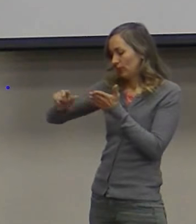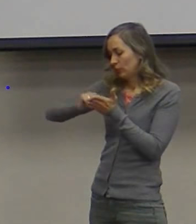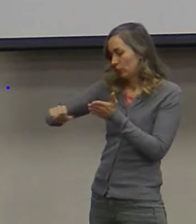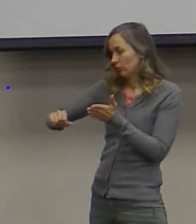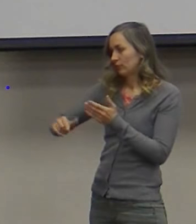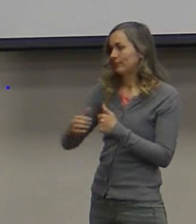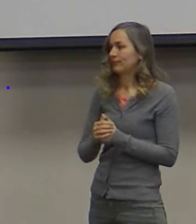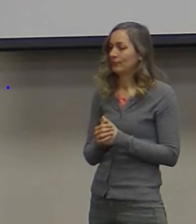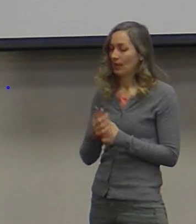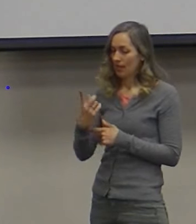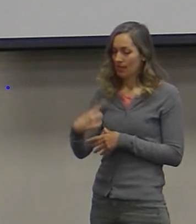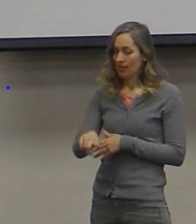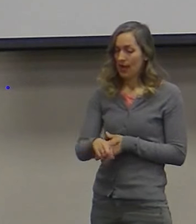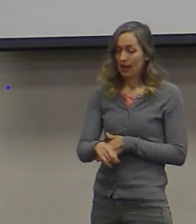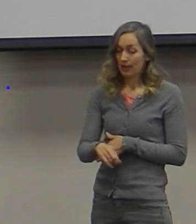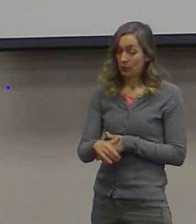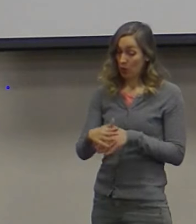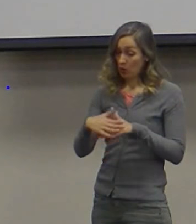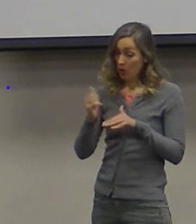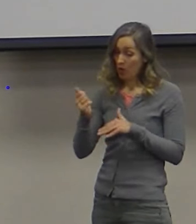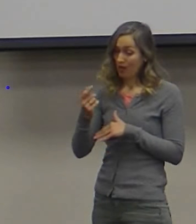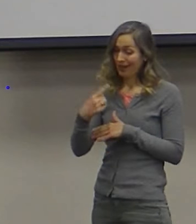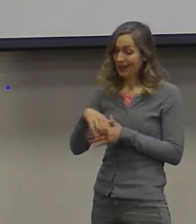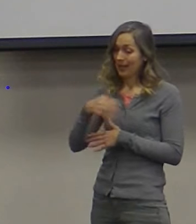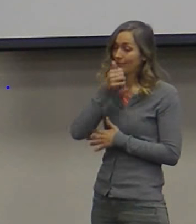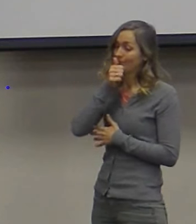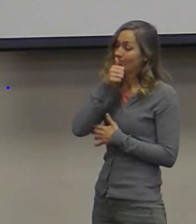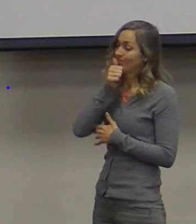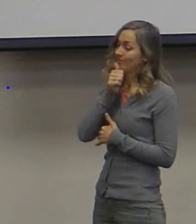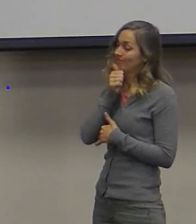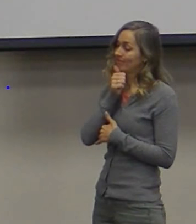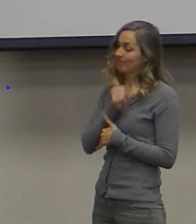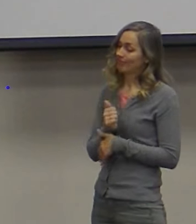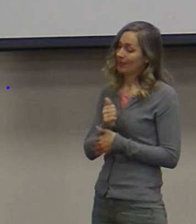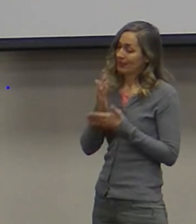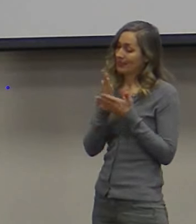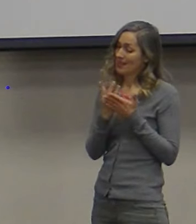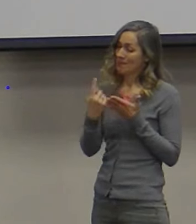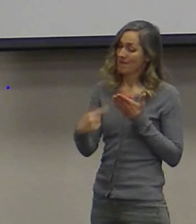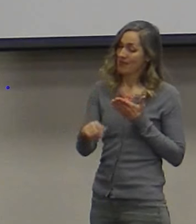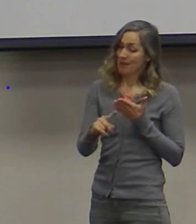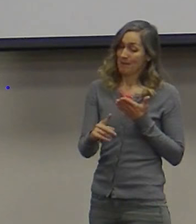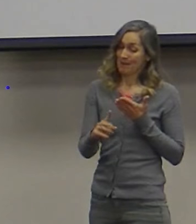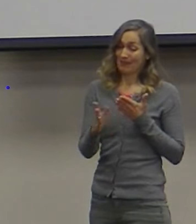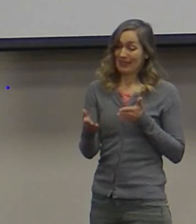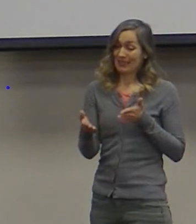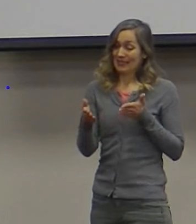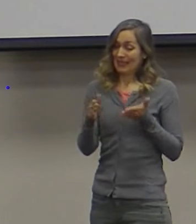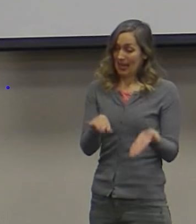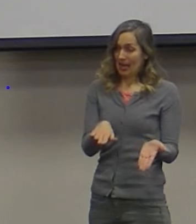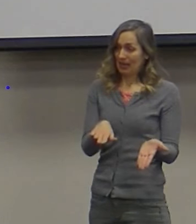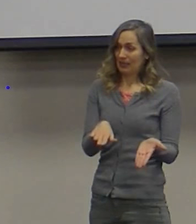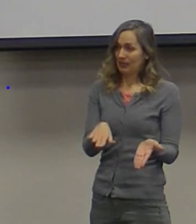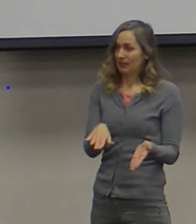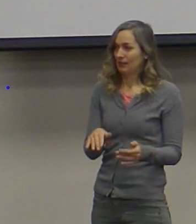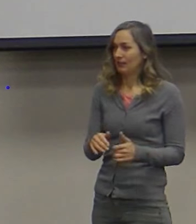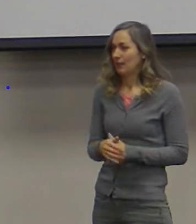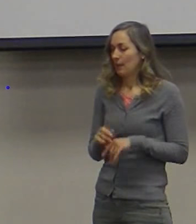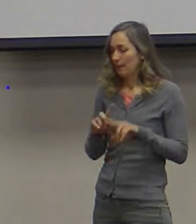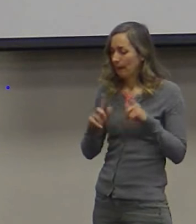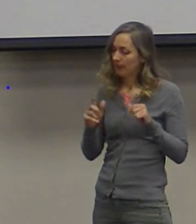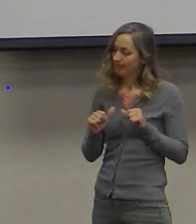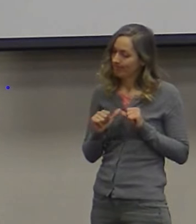the calling, and some of them paid the ultimate price. In strife, they